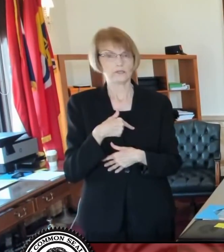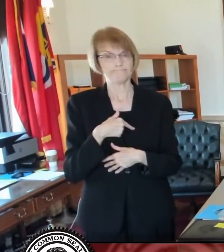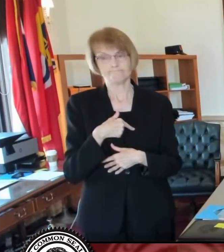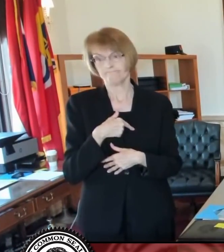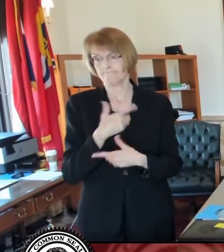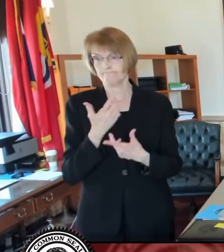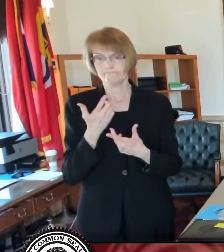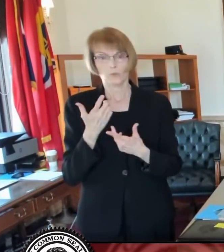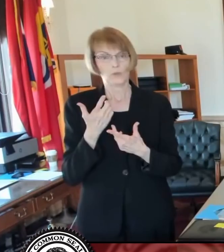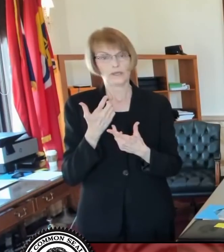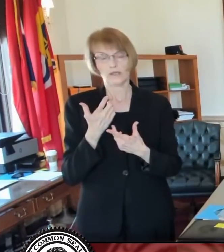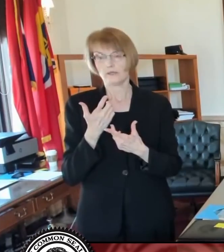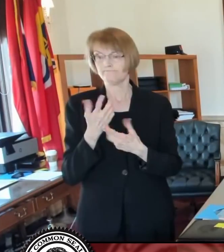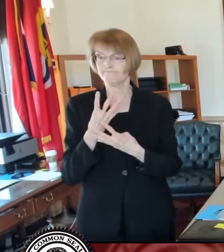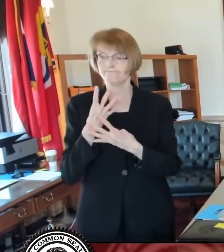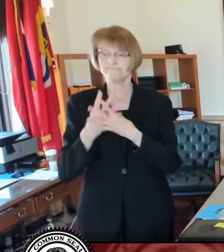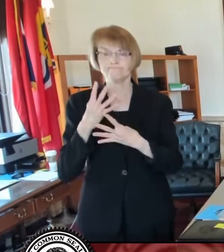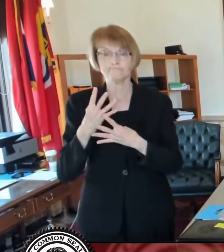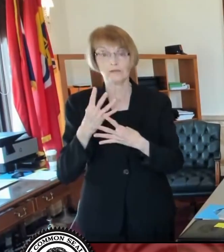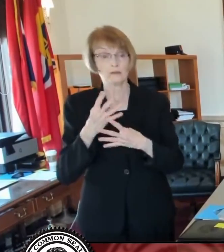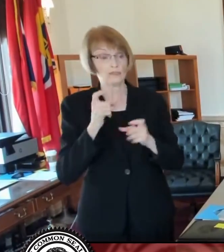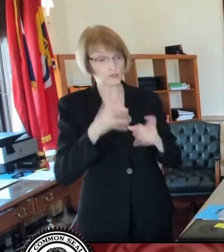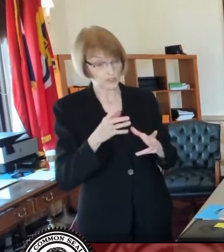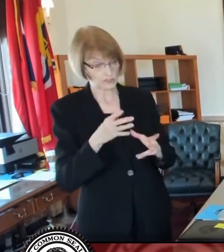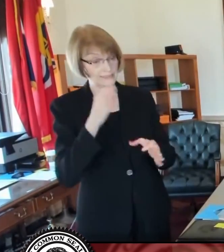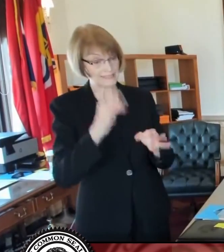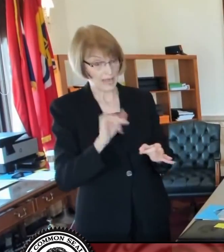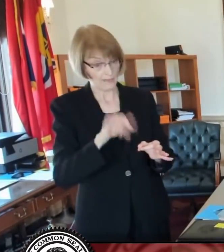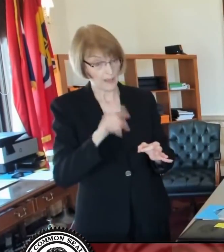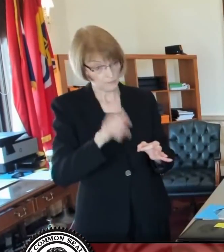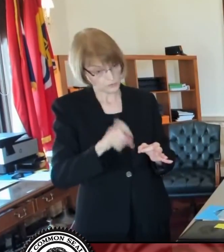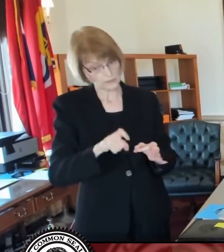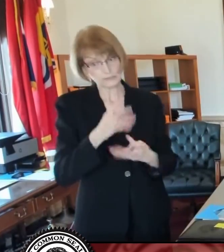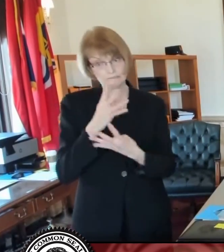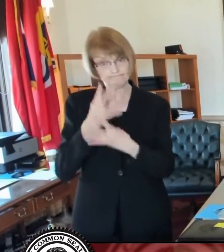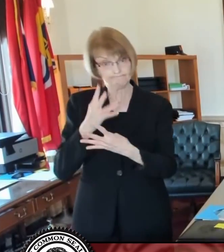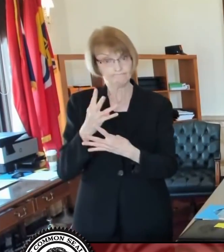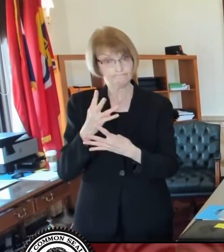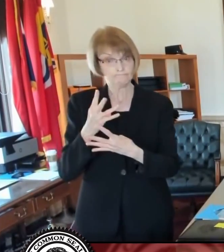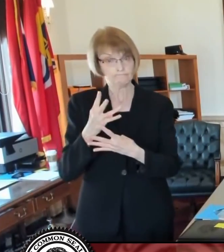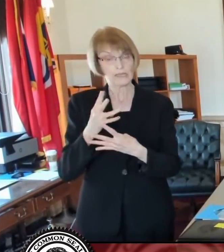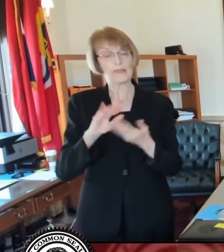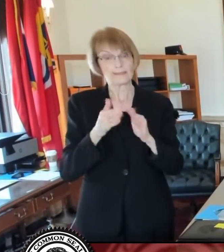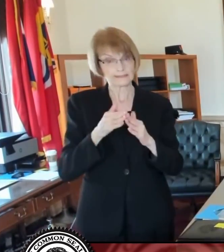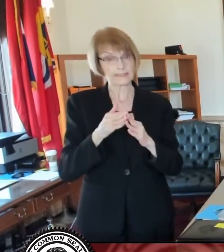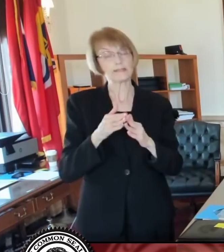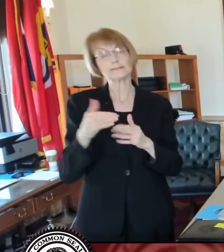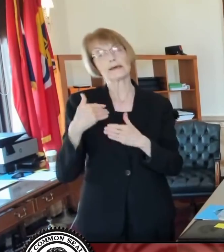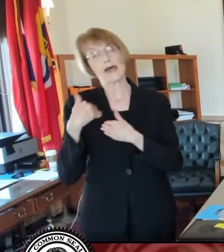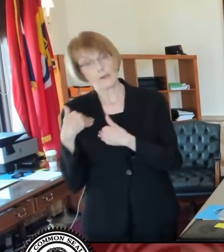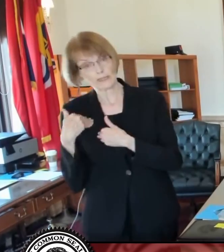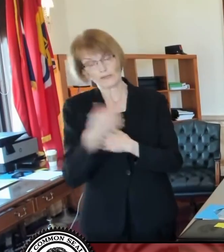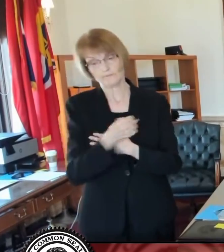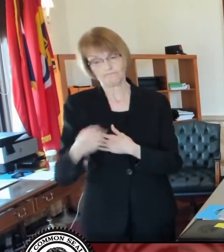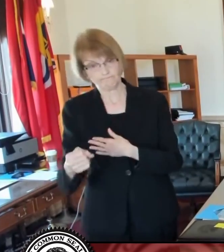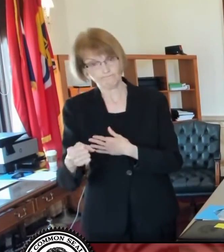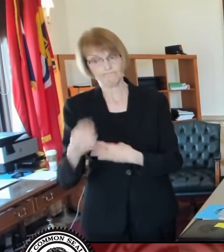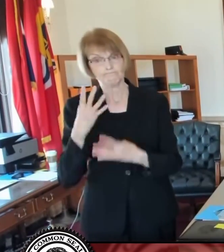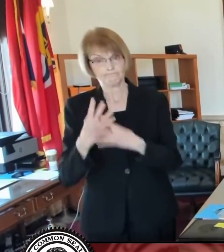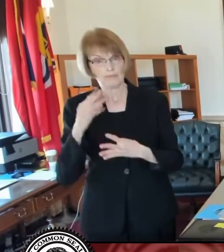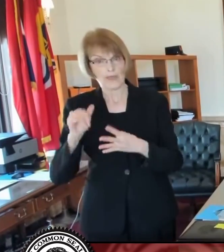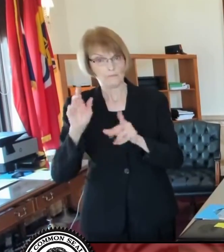send us. So if the judges decide that someone needs to be detained, the city is obligated to detain that